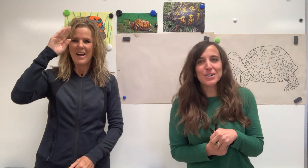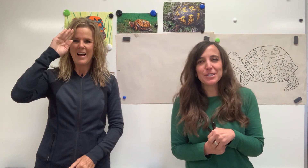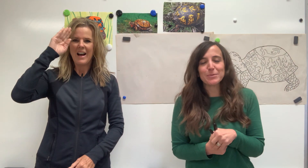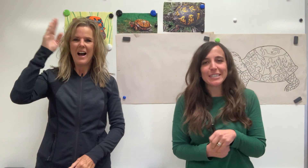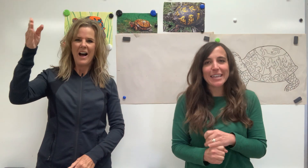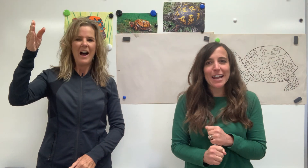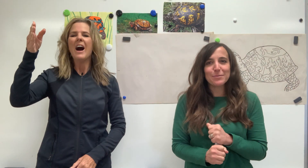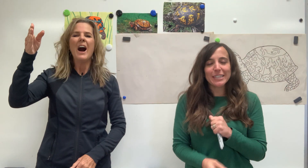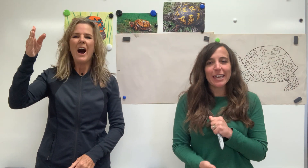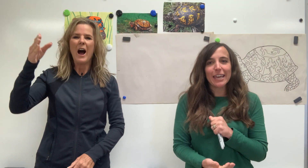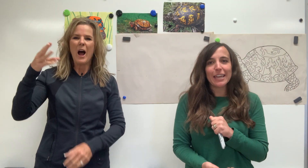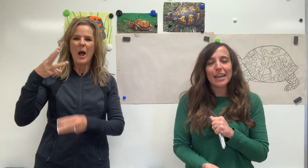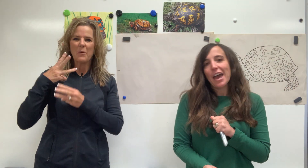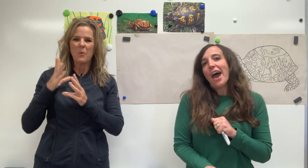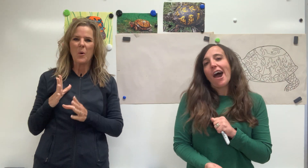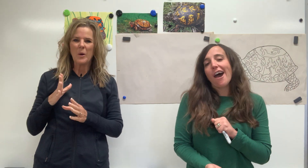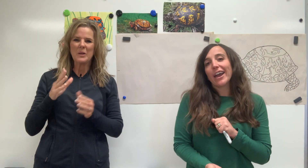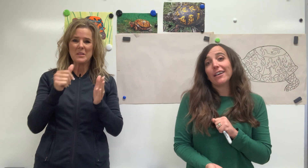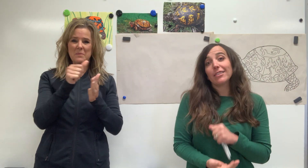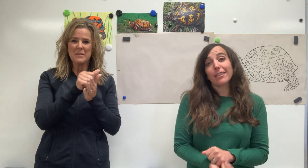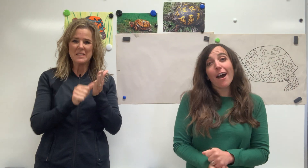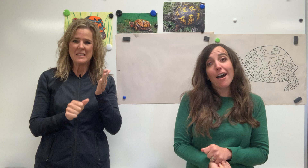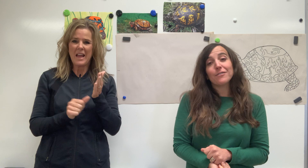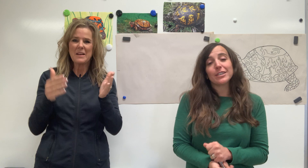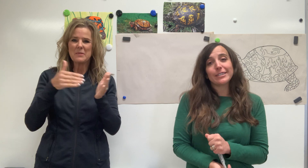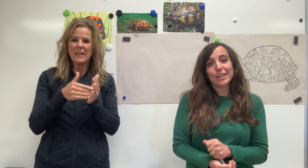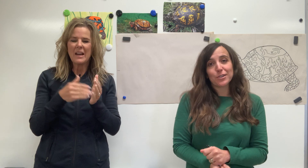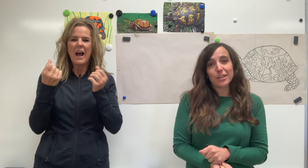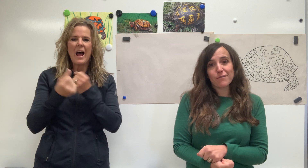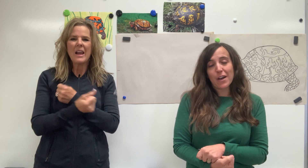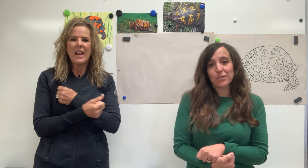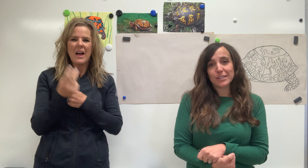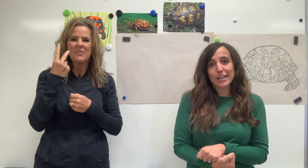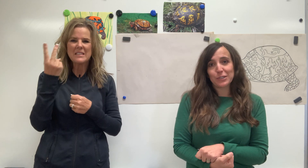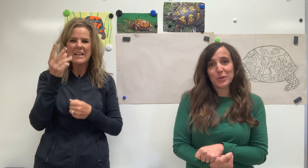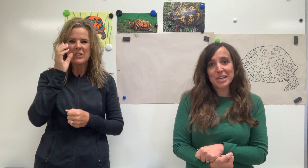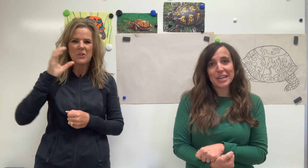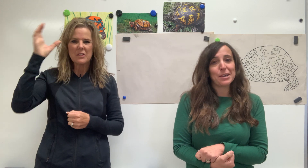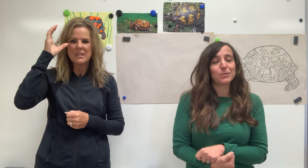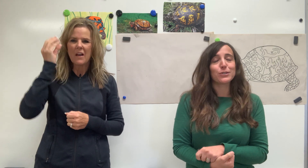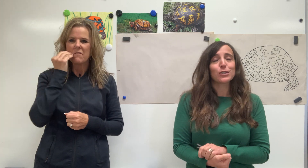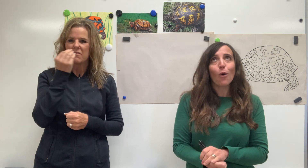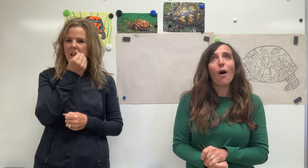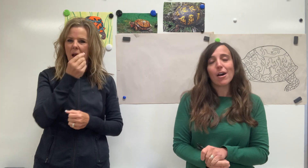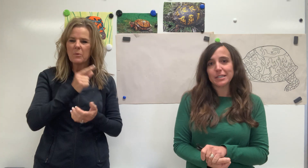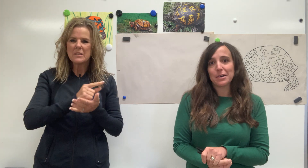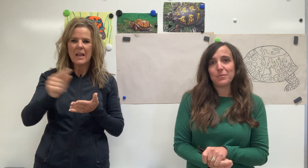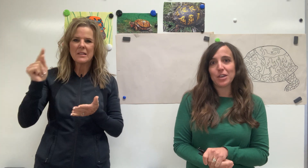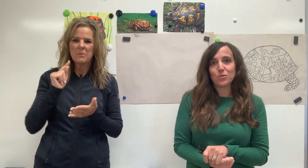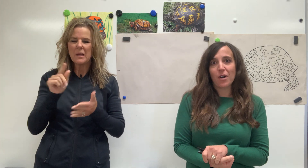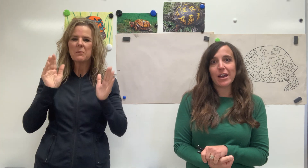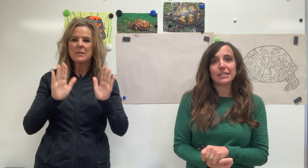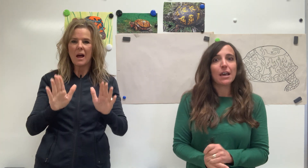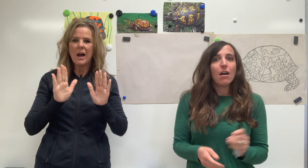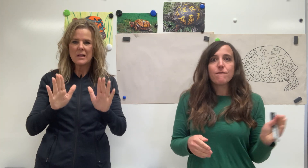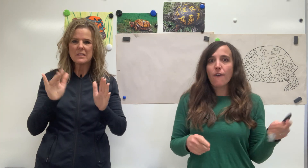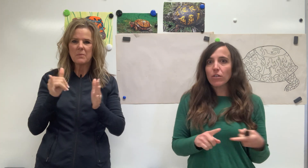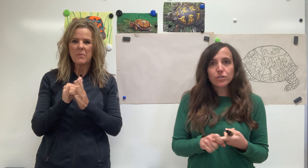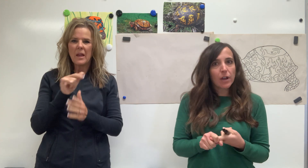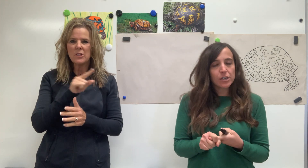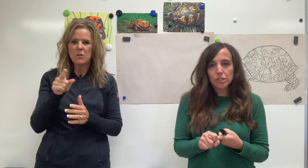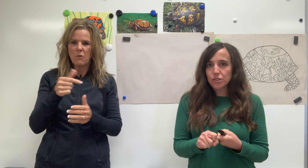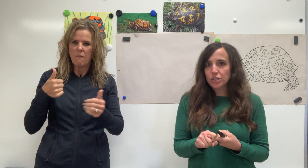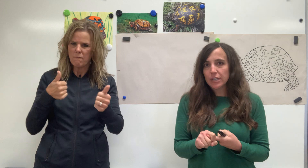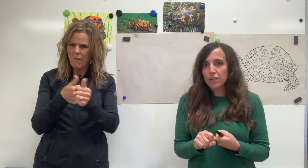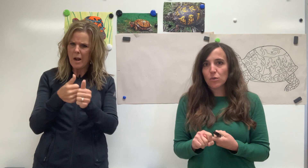Hi, Warriors. Mrs. Adams again. I loved seeing your sunflowers last week. It was so awesome that you guys